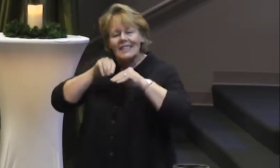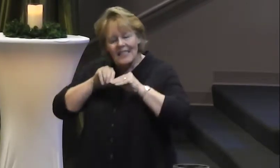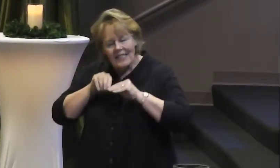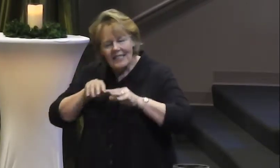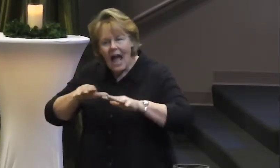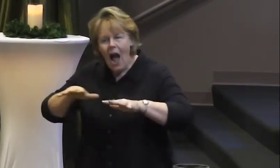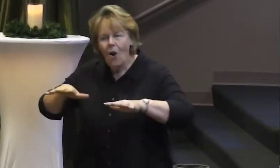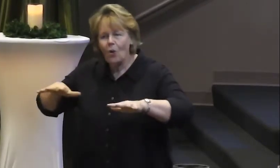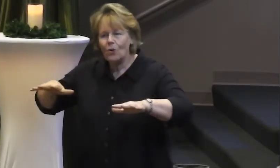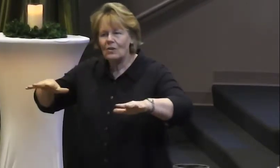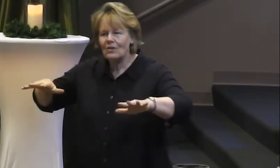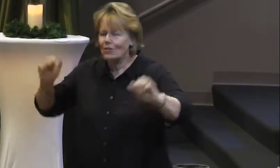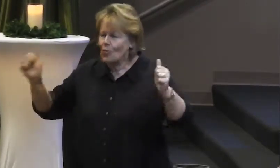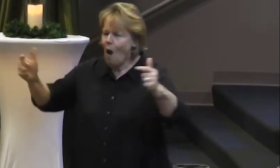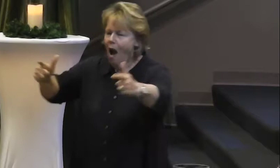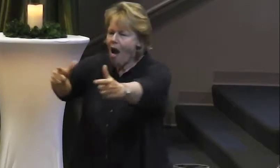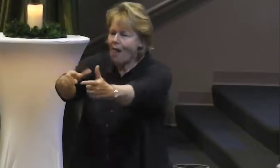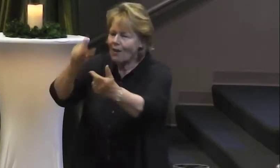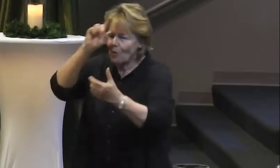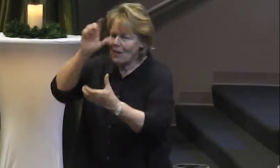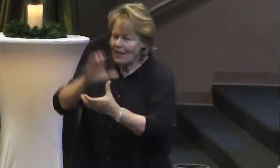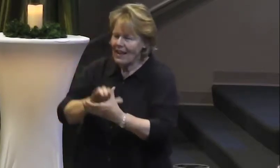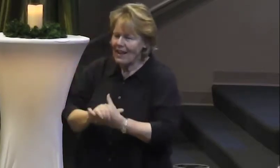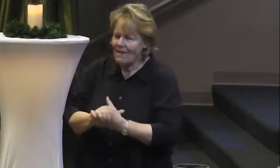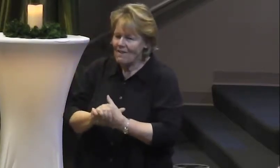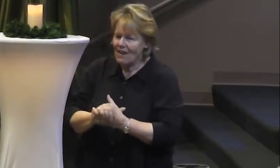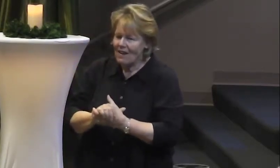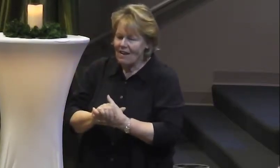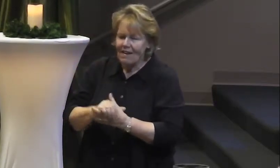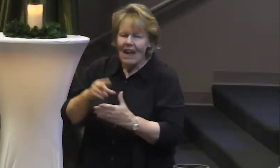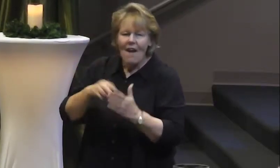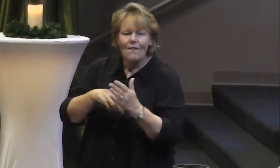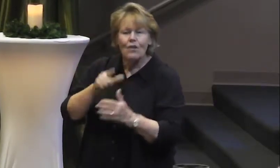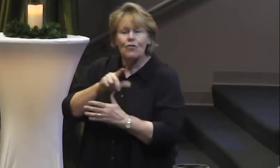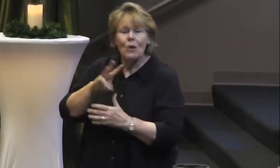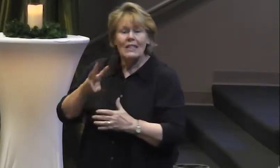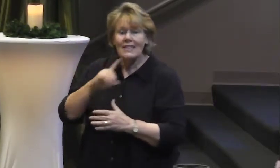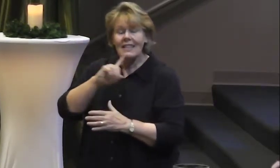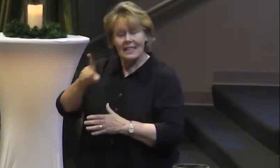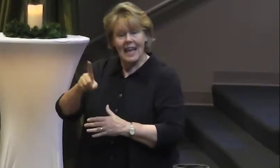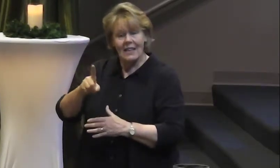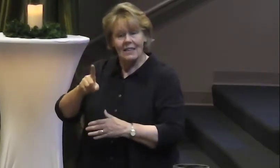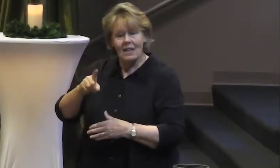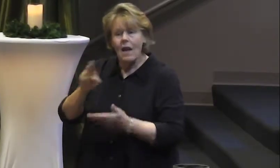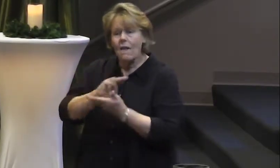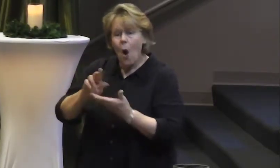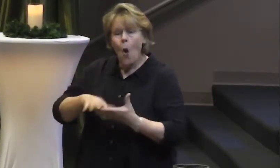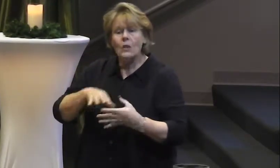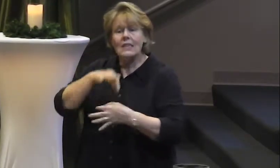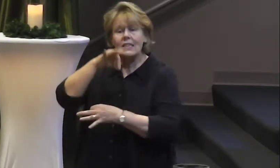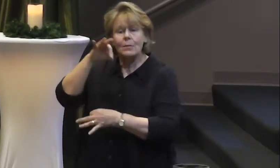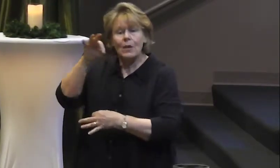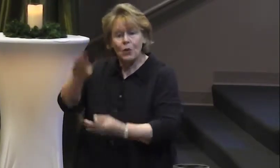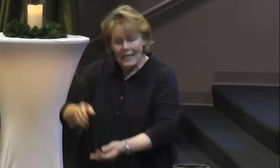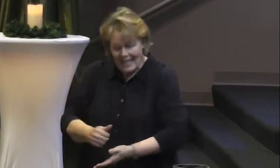verse 26, that the Spirit intercedes in us to wordless